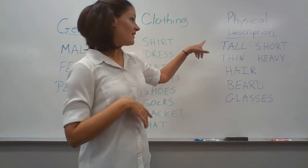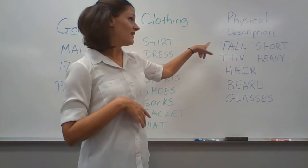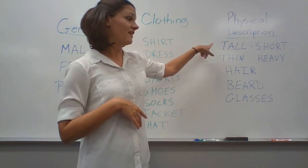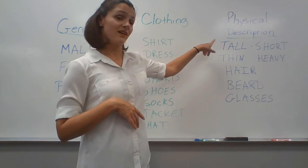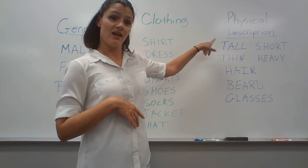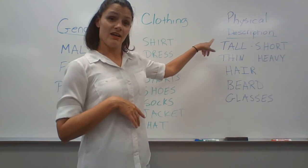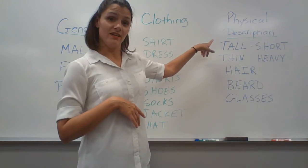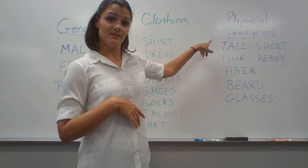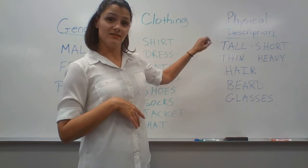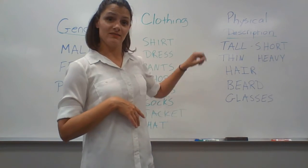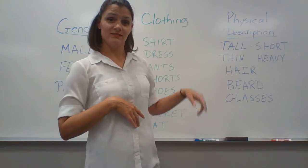Height?